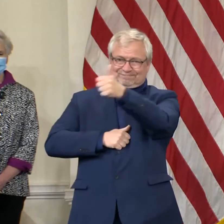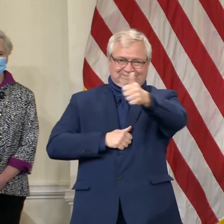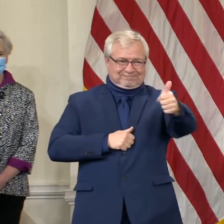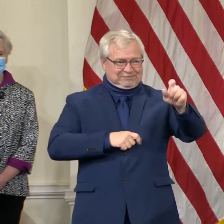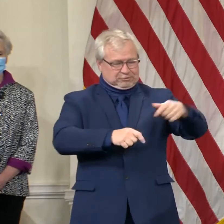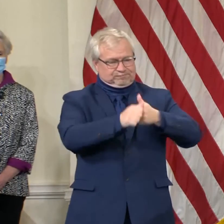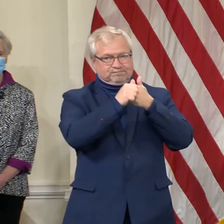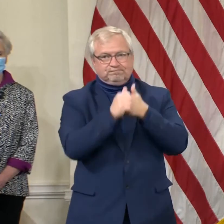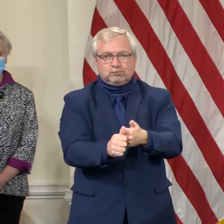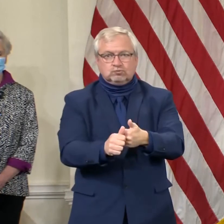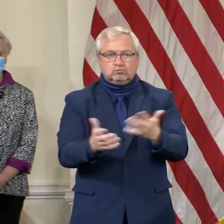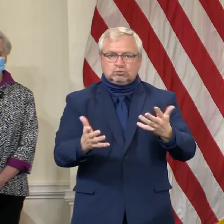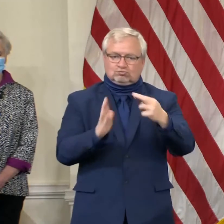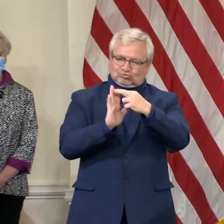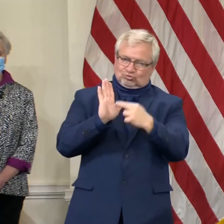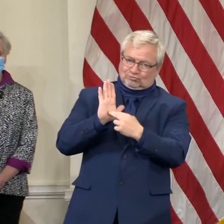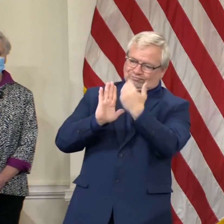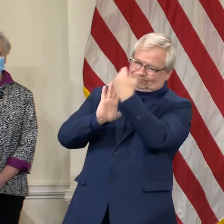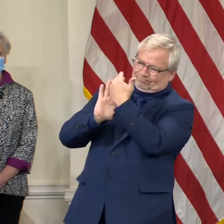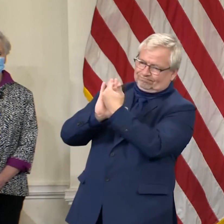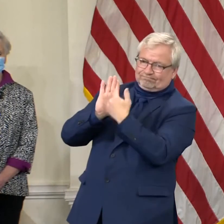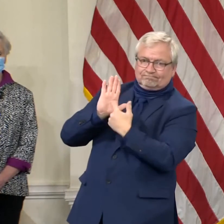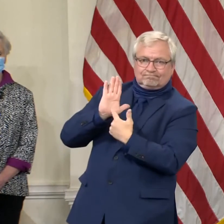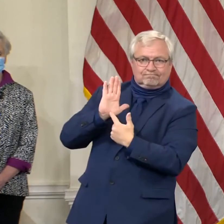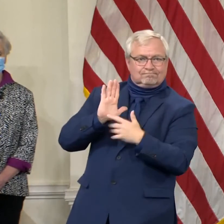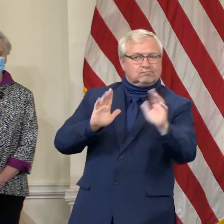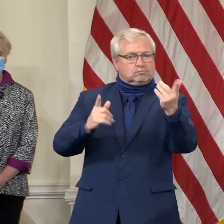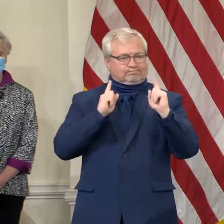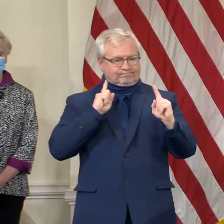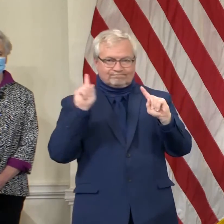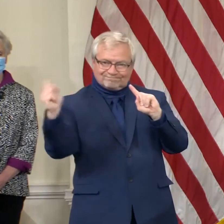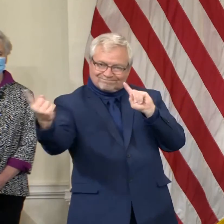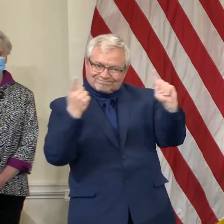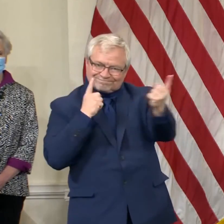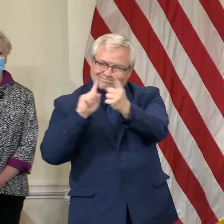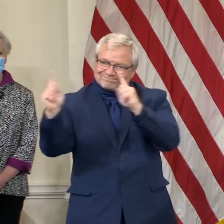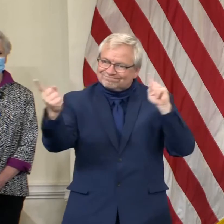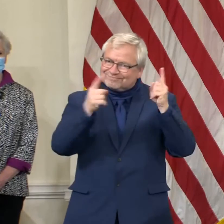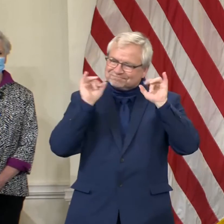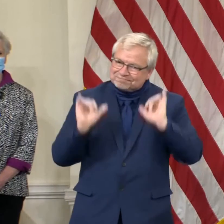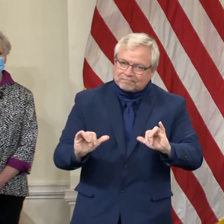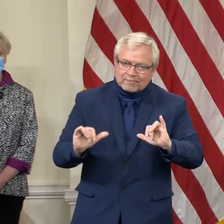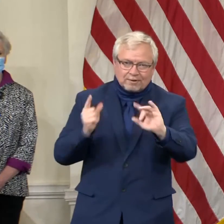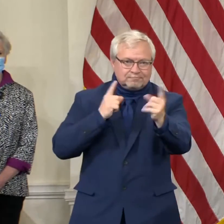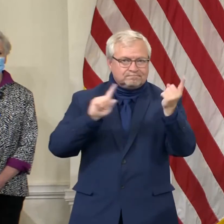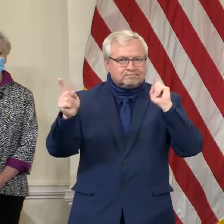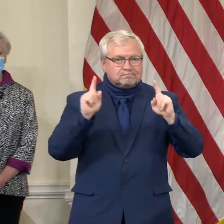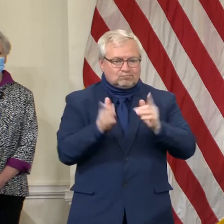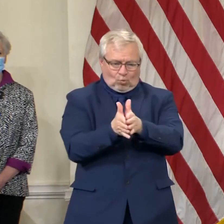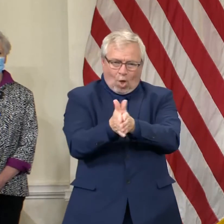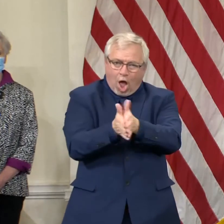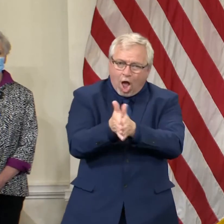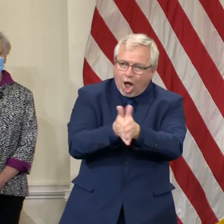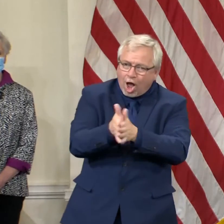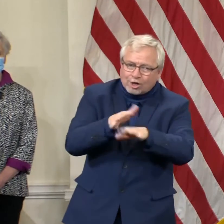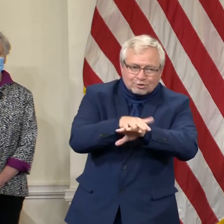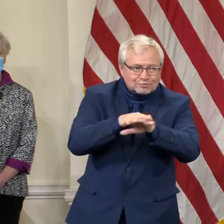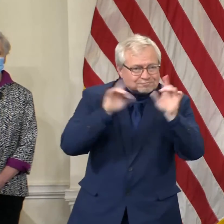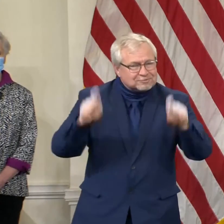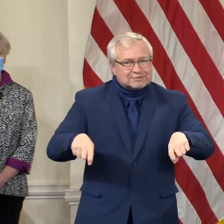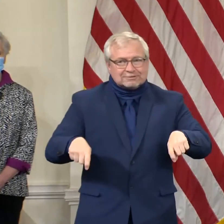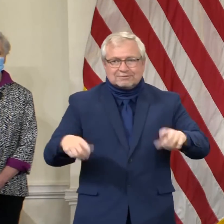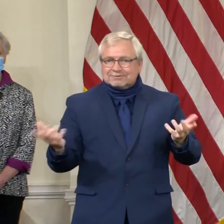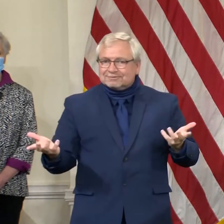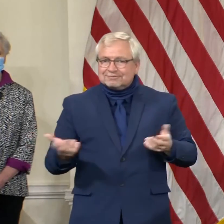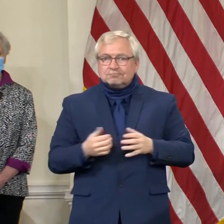health guidelines, on maintaining social distancing. We're still encouraging people